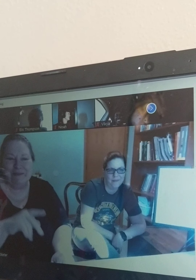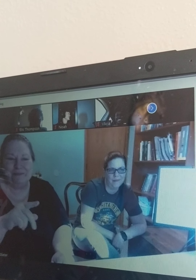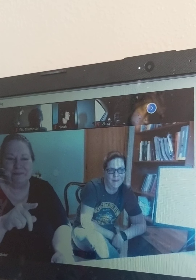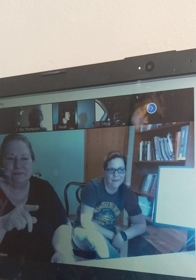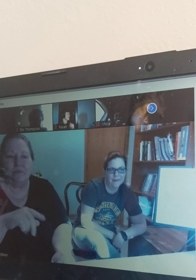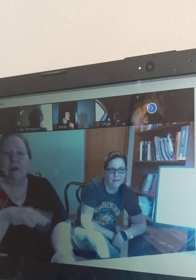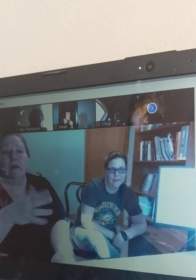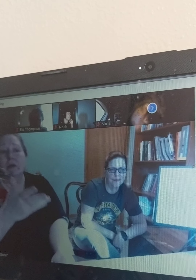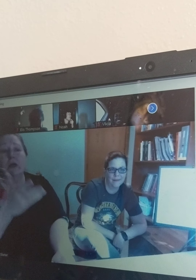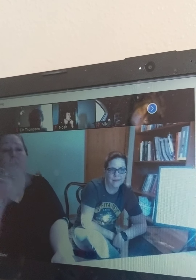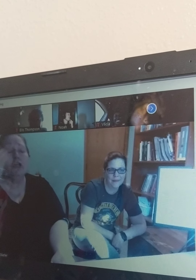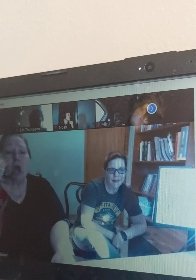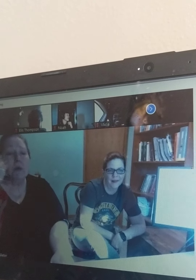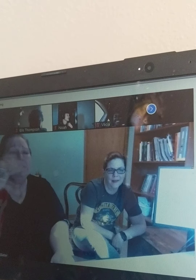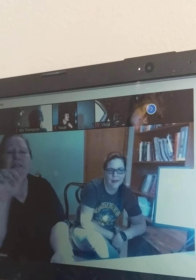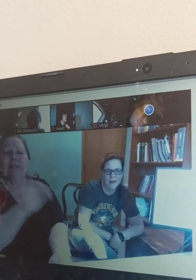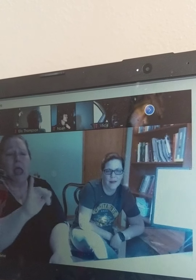Perfect.